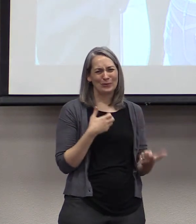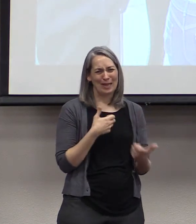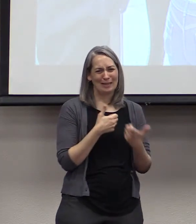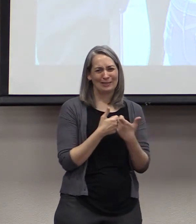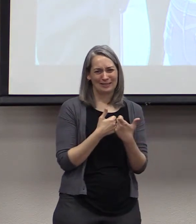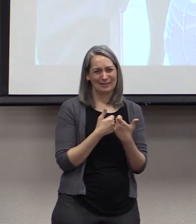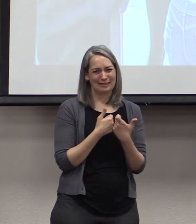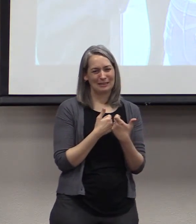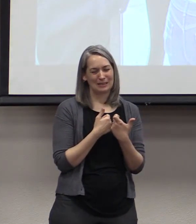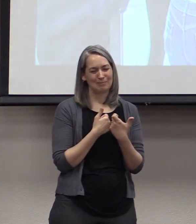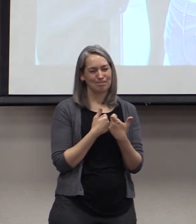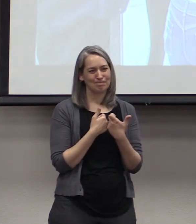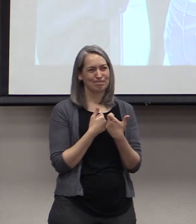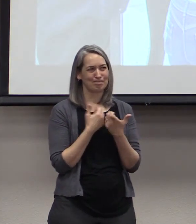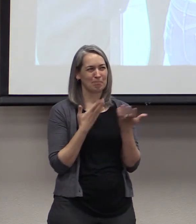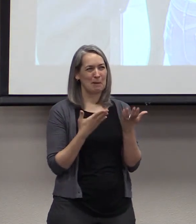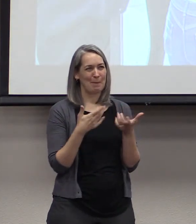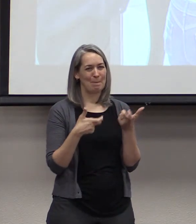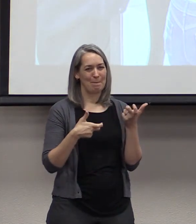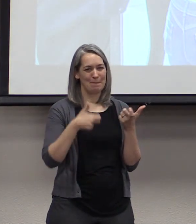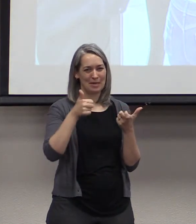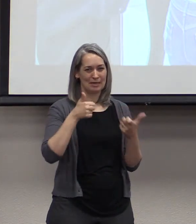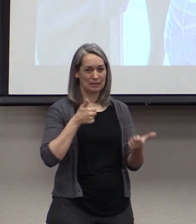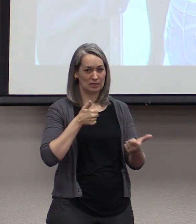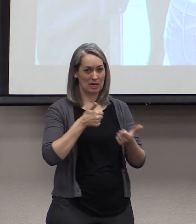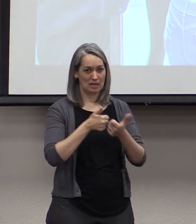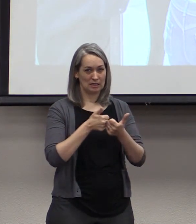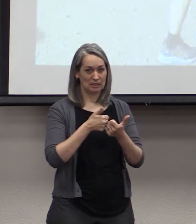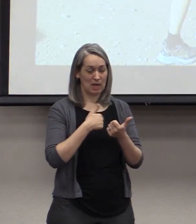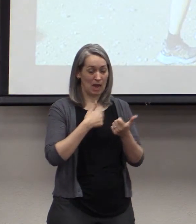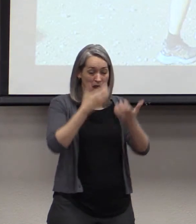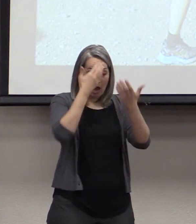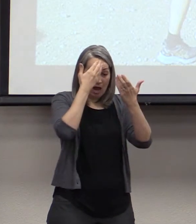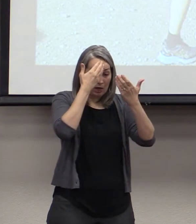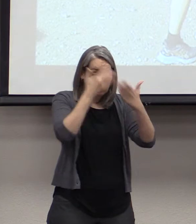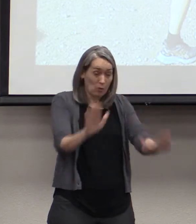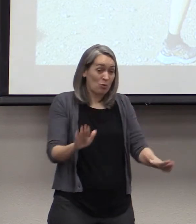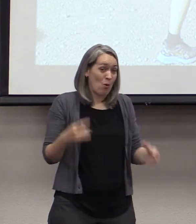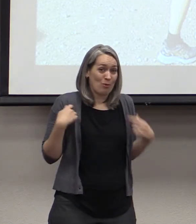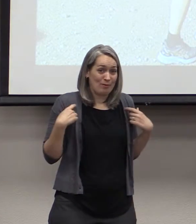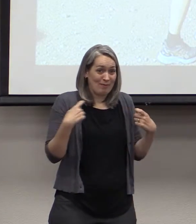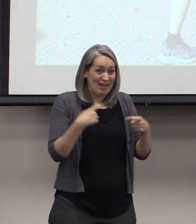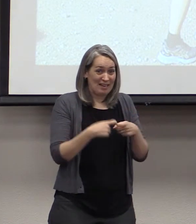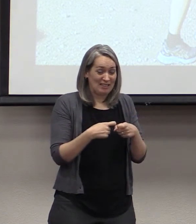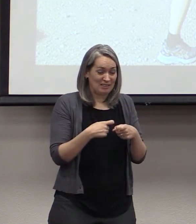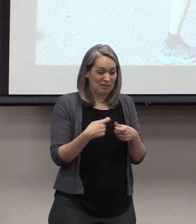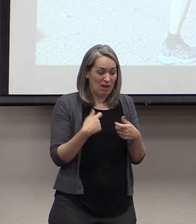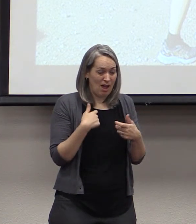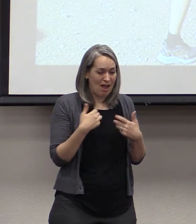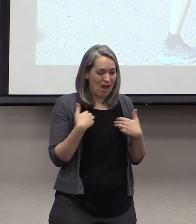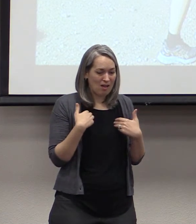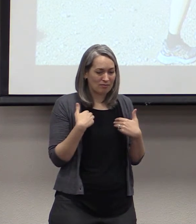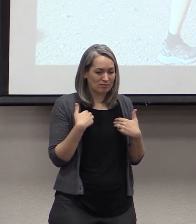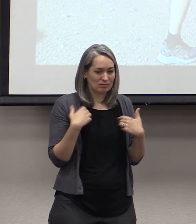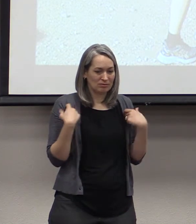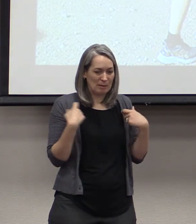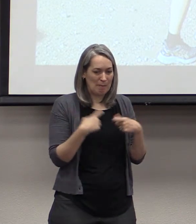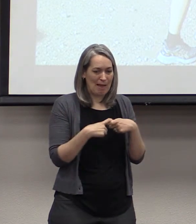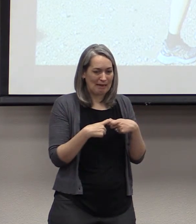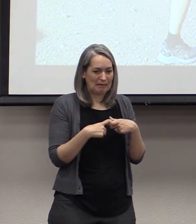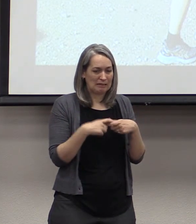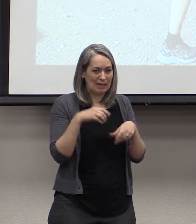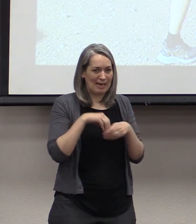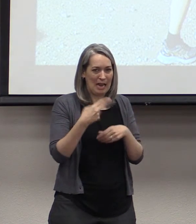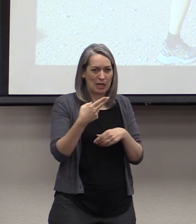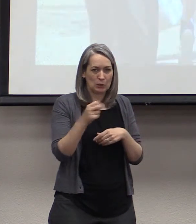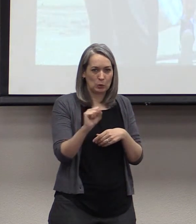biggest challenge for me was I don't really know Spanish. I took Spanish in high school about like 6 or 7 years